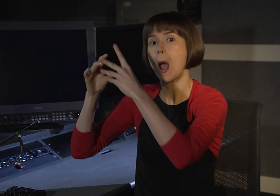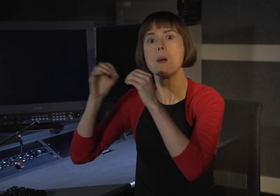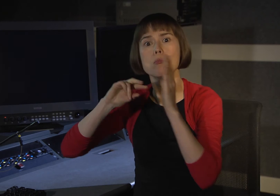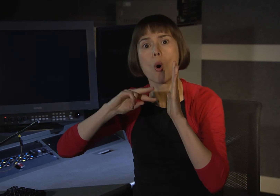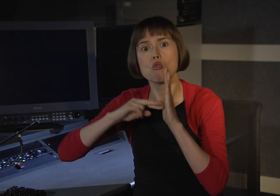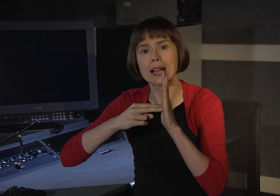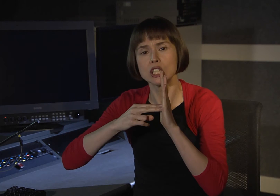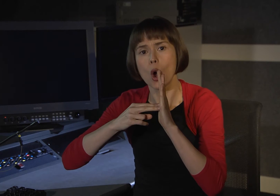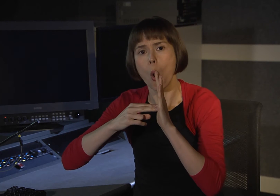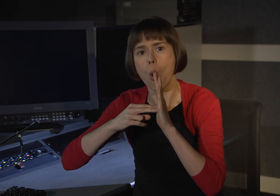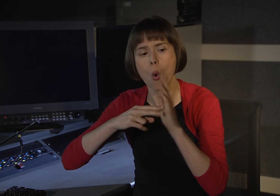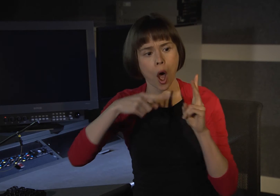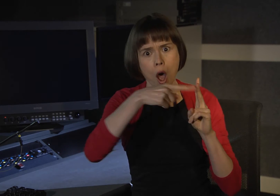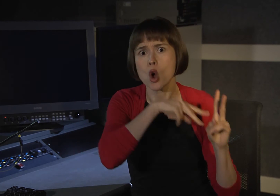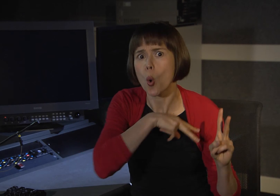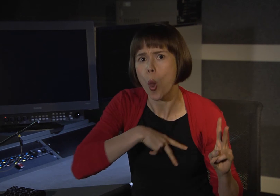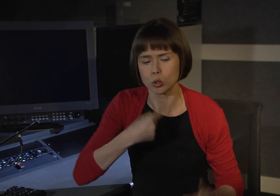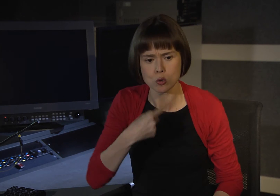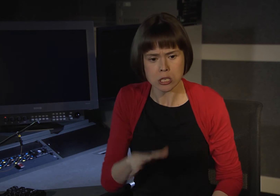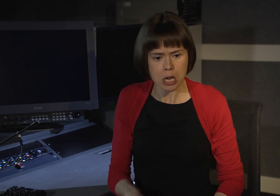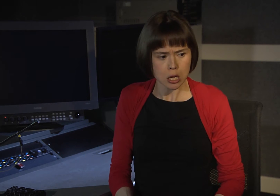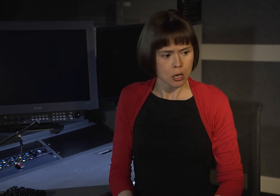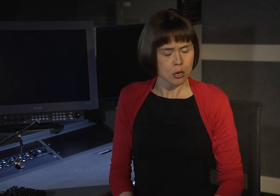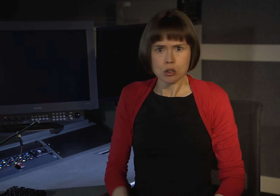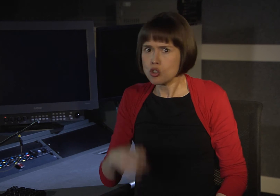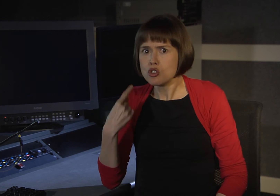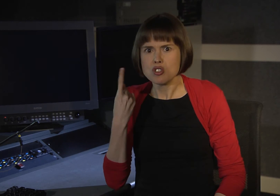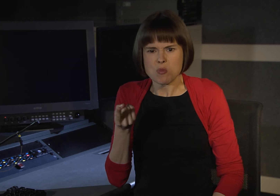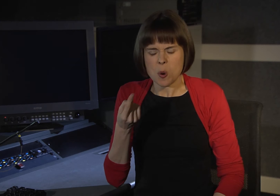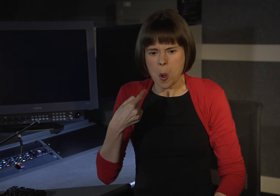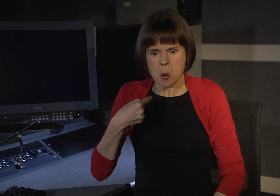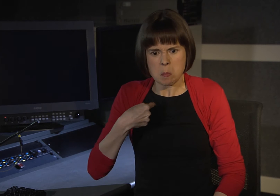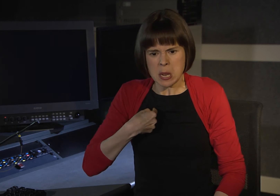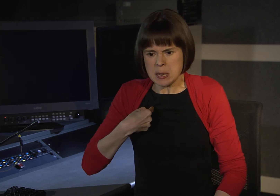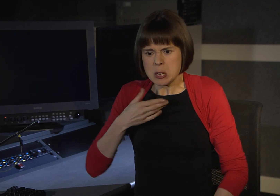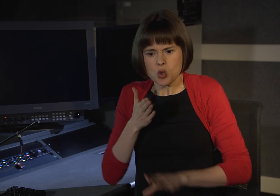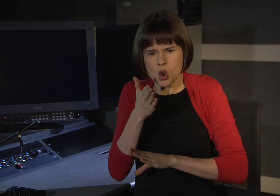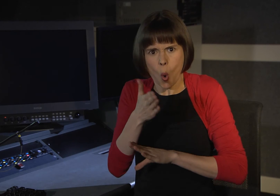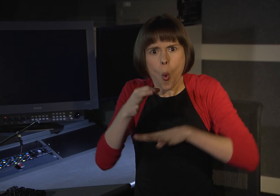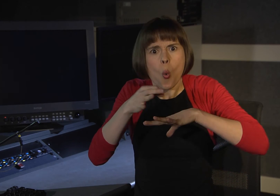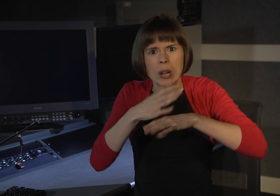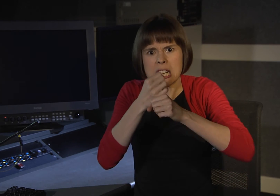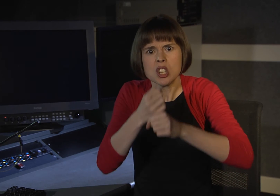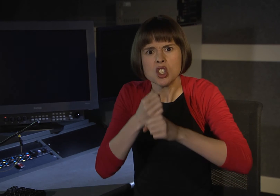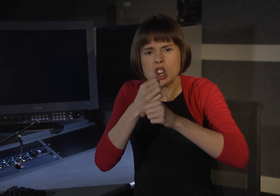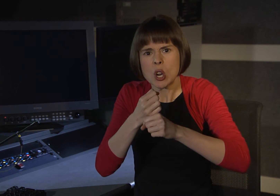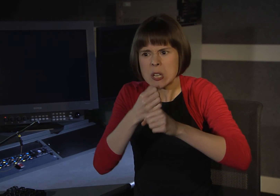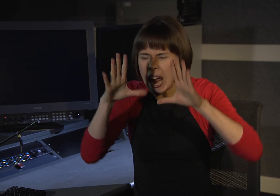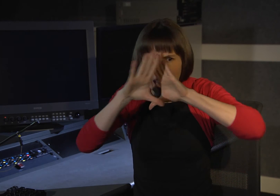an affair with Borachio. Claudio is aghast and says that tomorrow at the church where they're meant to be